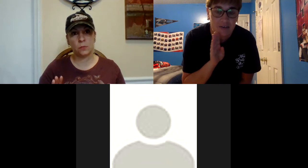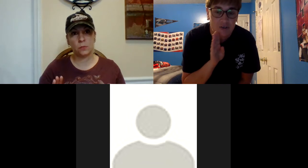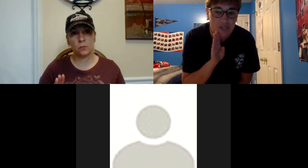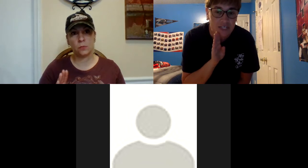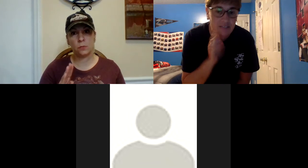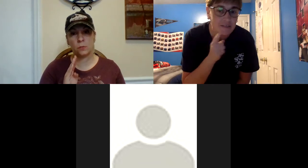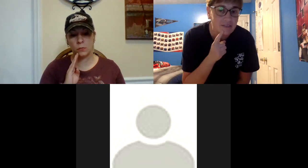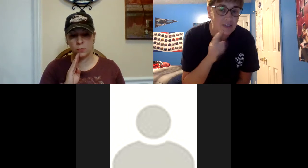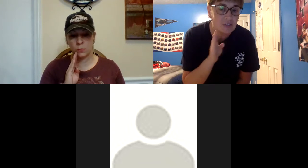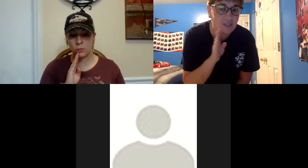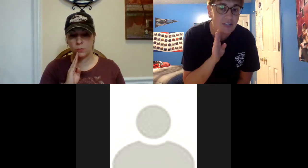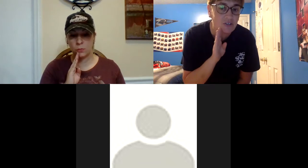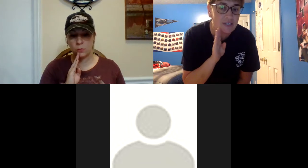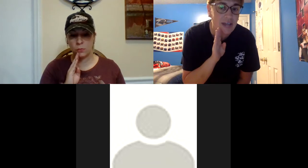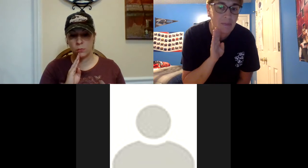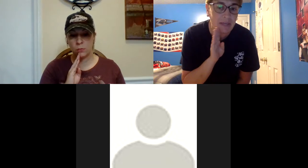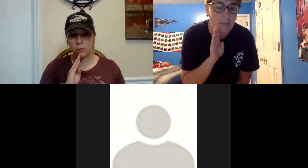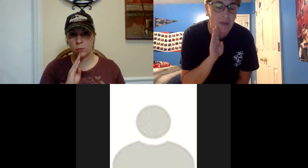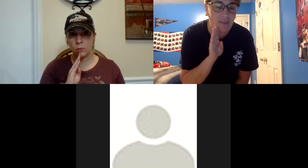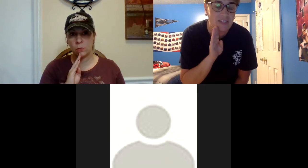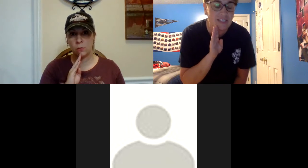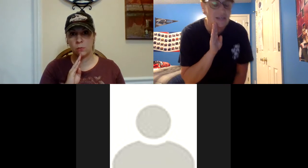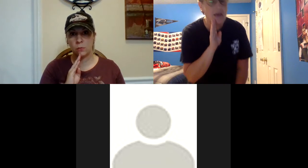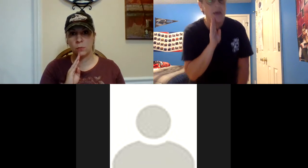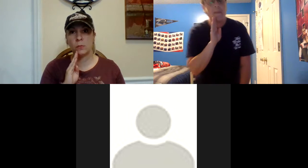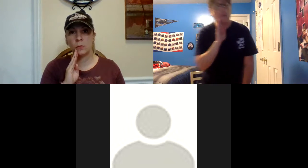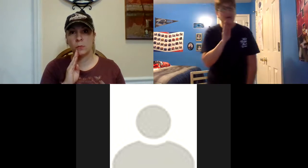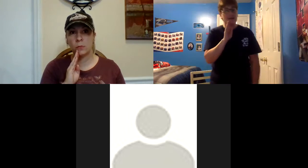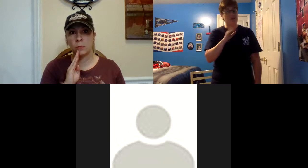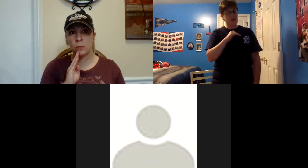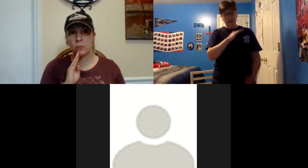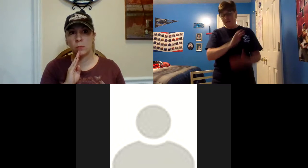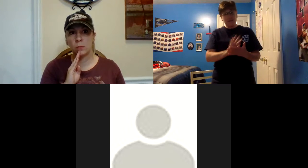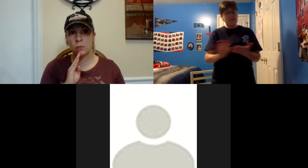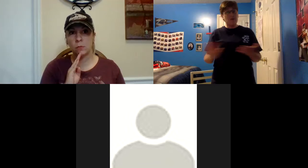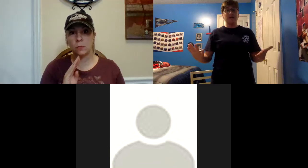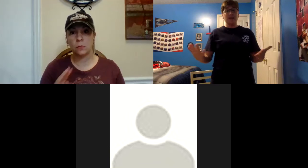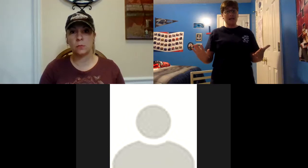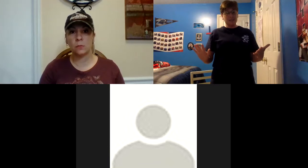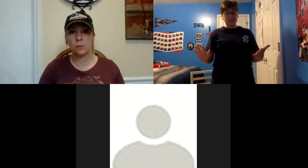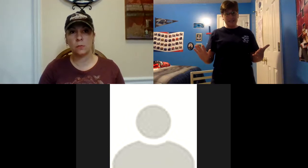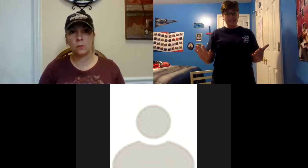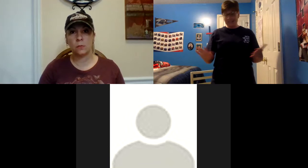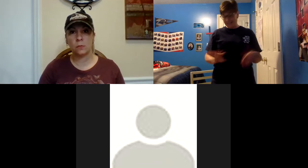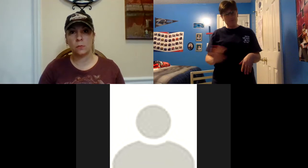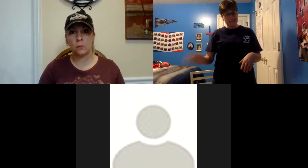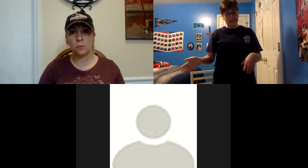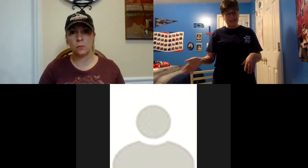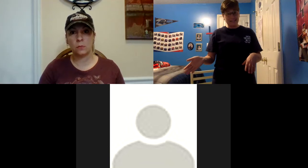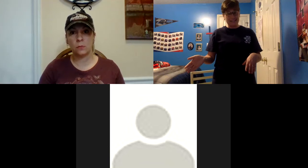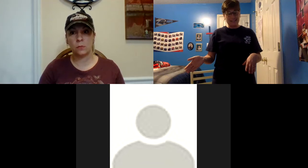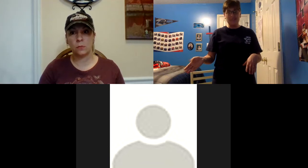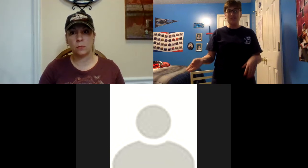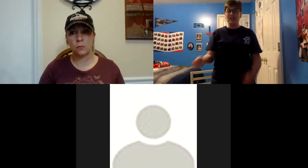side of your chin, you know, just here, just tapping at breakfast. But every book I look in, except my